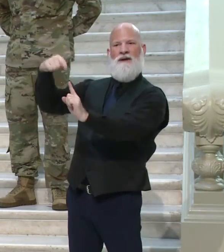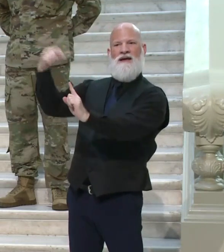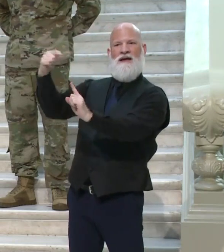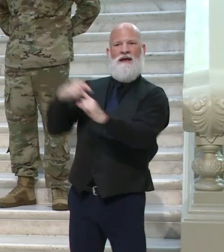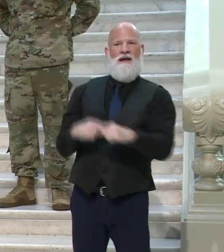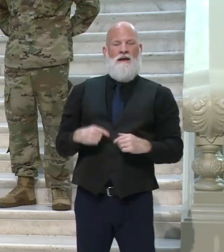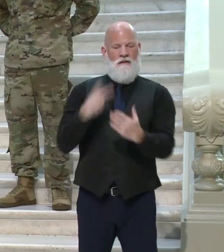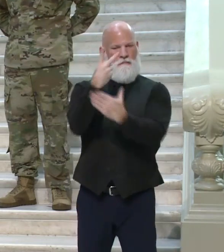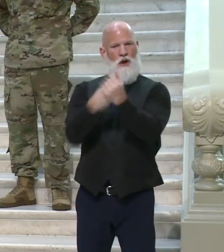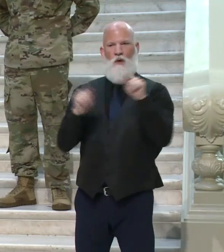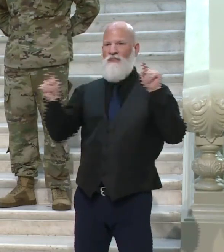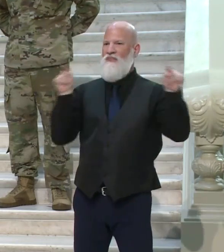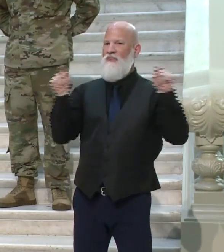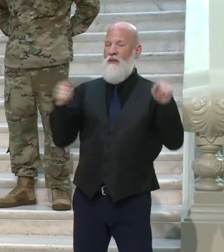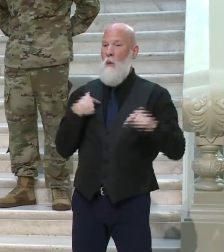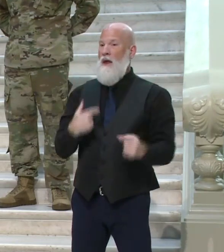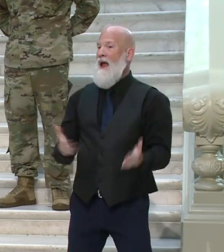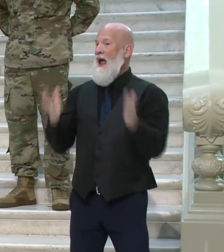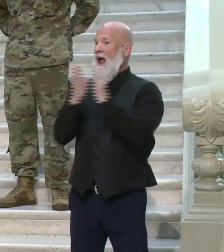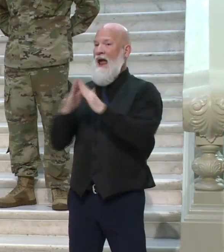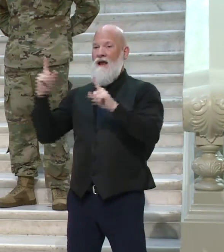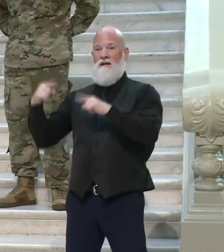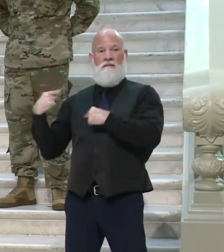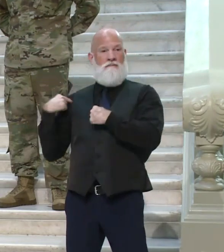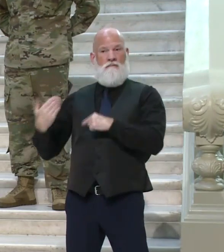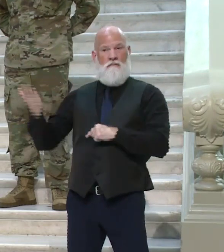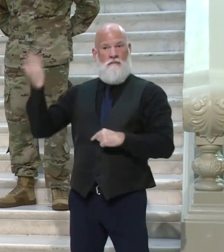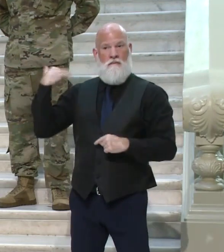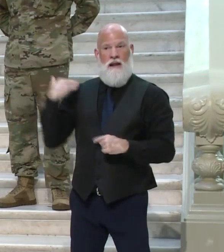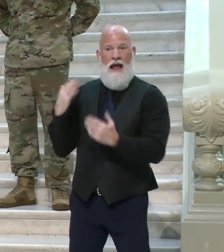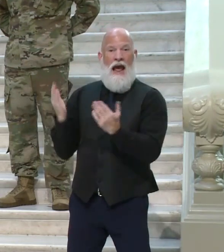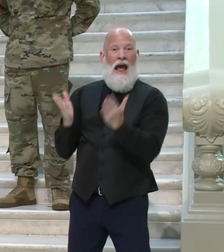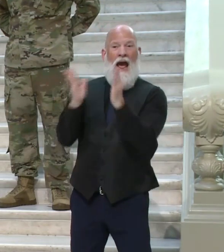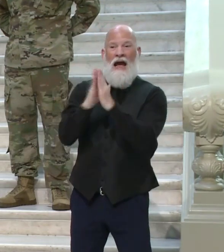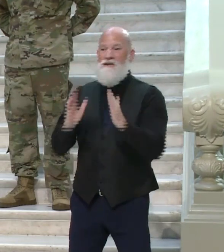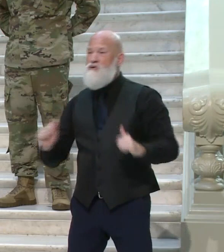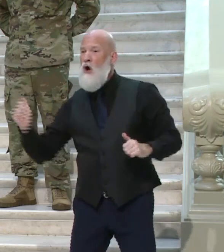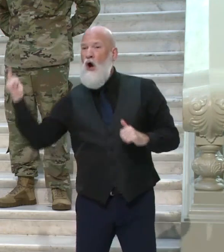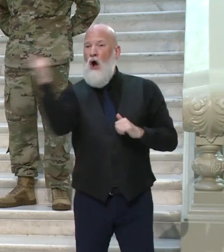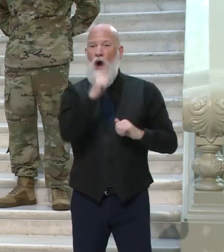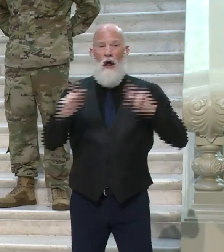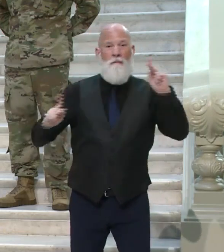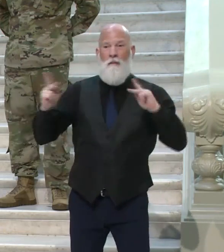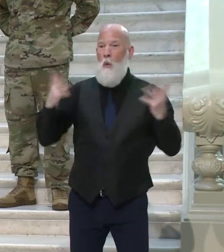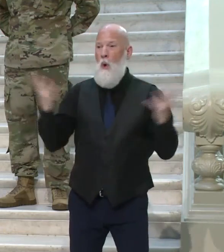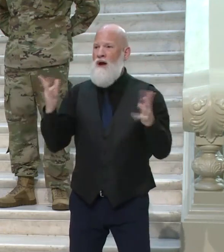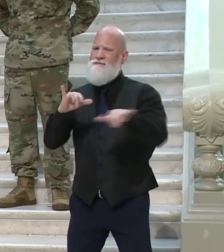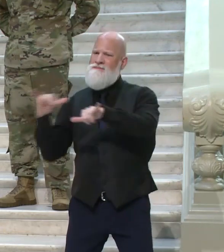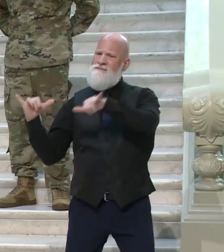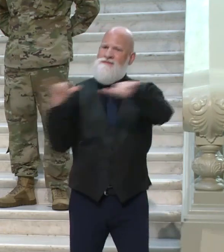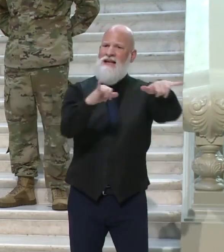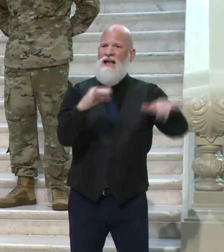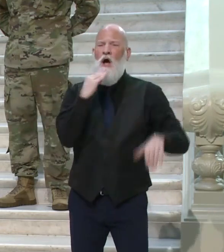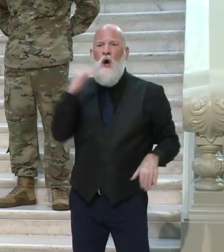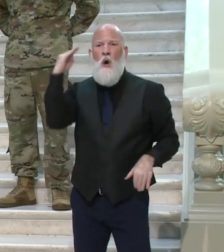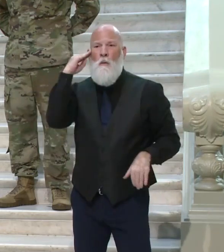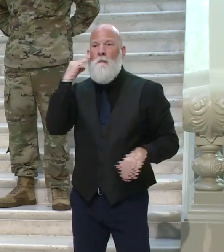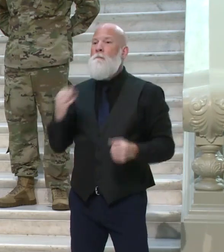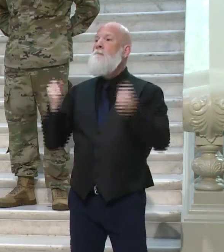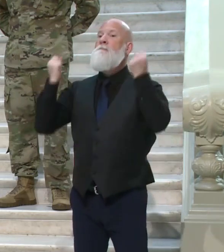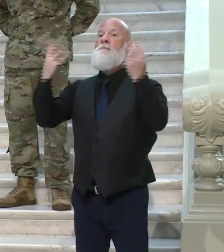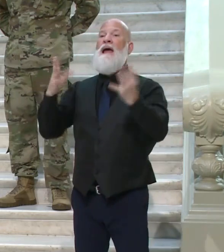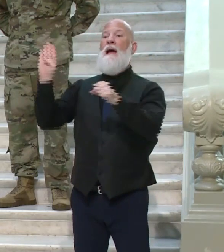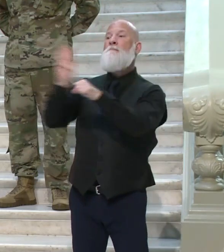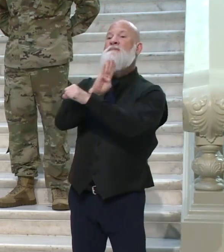to shelter in place and close specific businesses throughout our state. Most businesses remained open